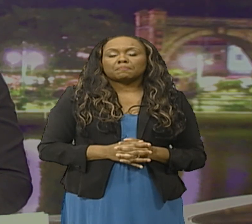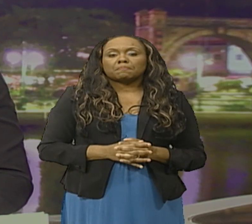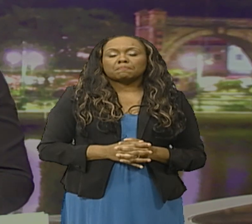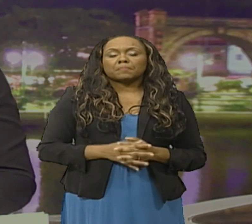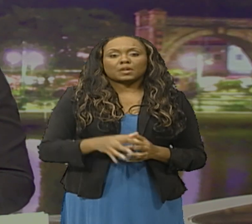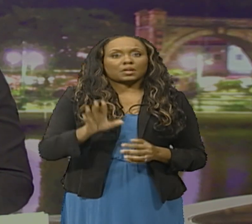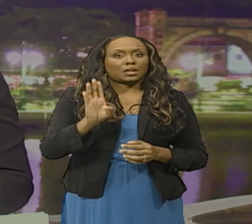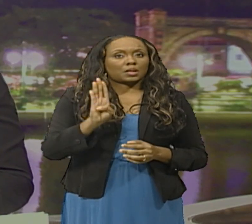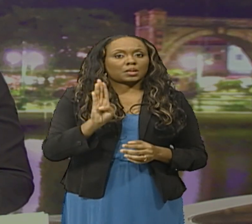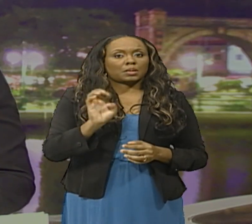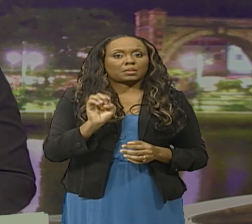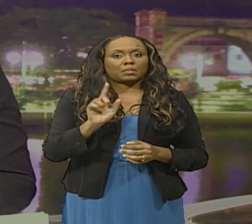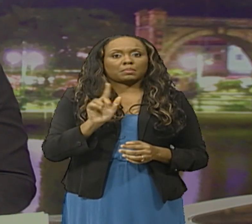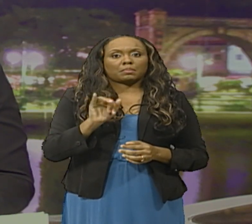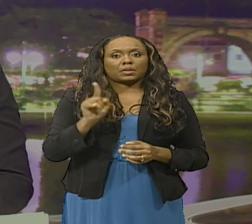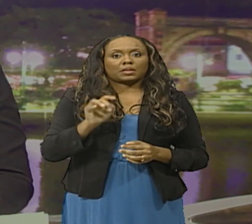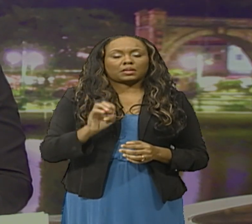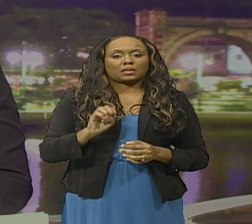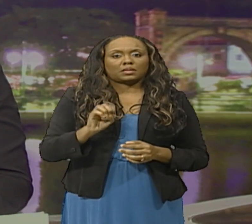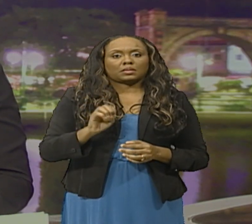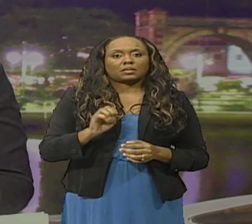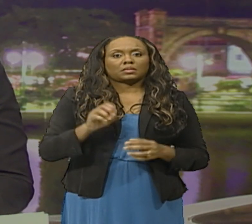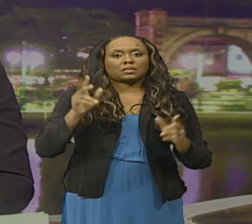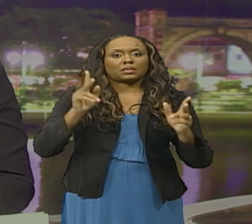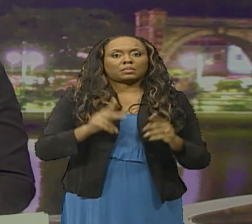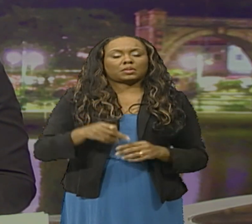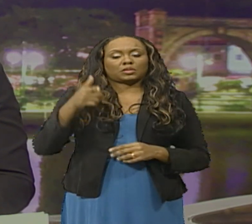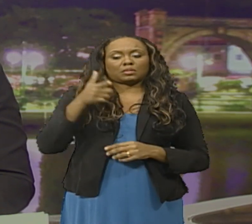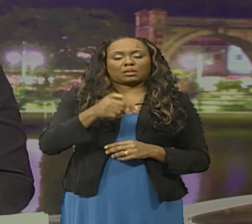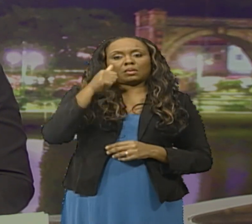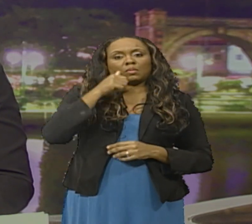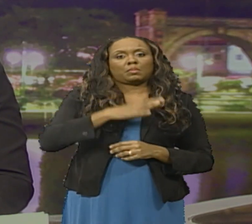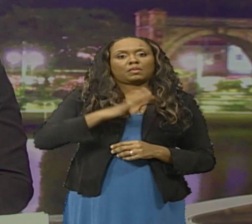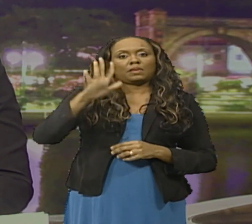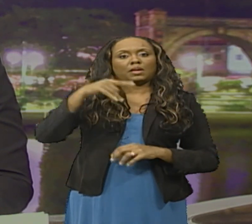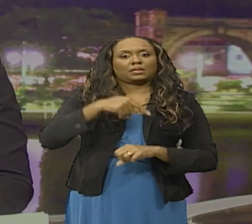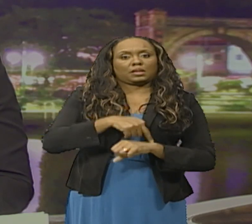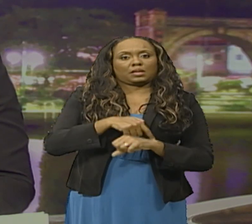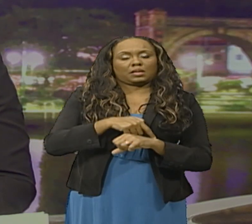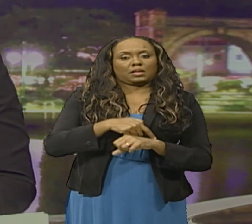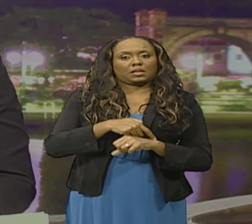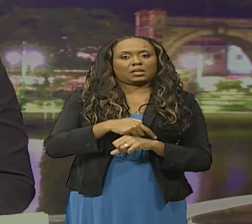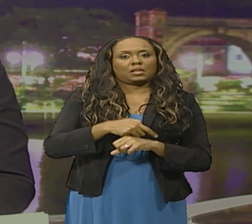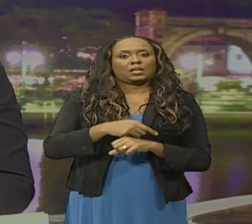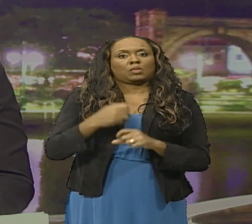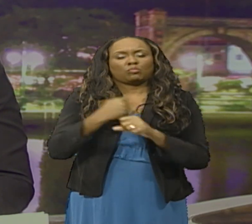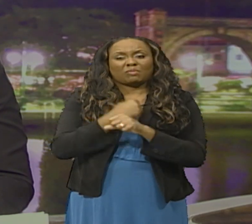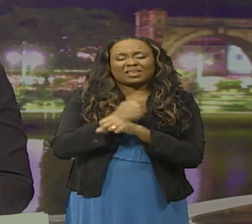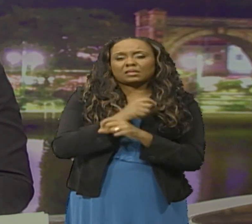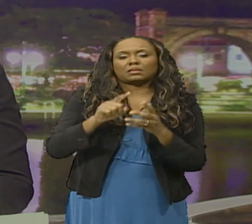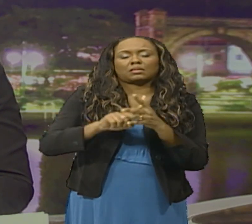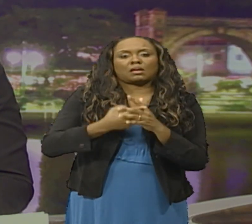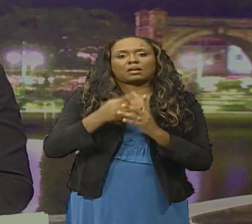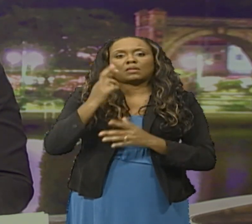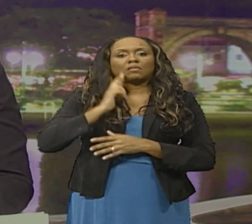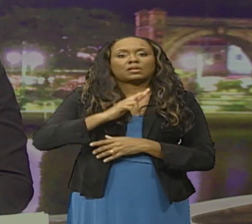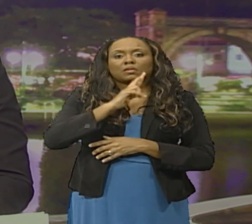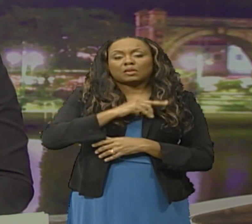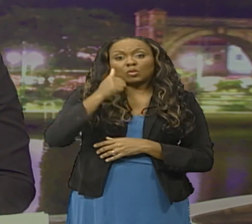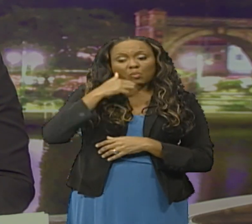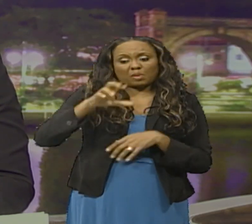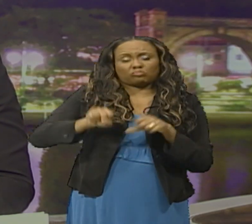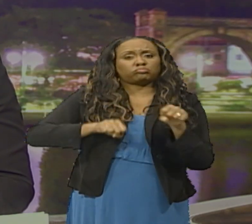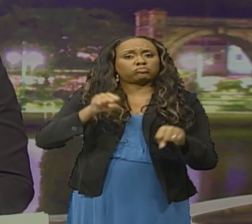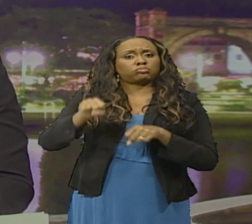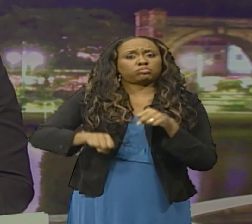In Belize, a woman was shot 5 times following an altercation that started in a restaurant. The woman was riding her bike over the